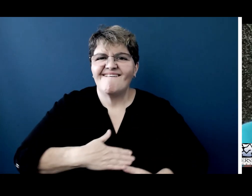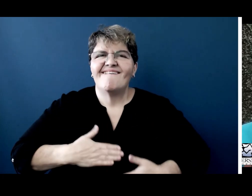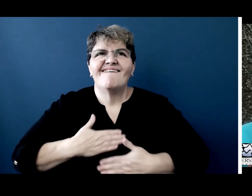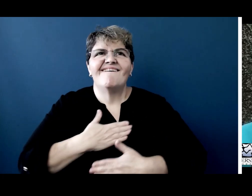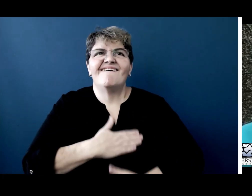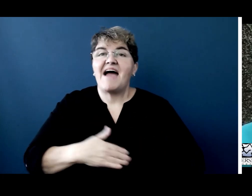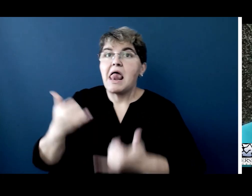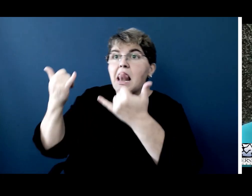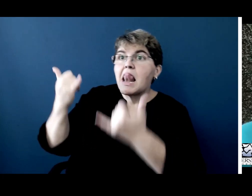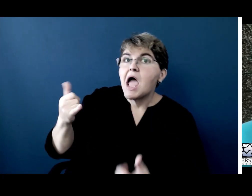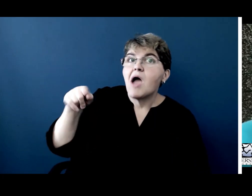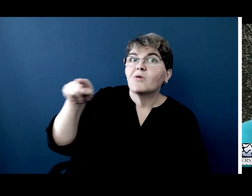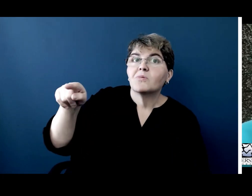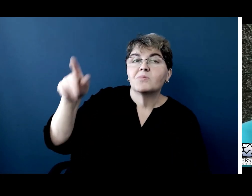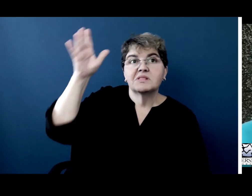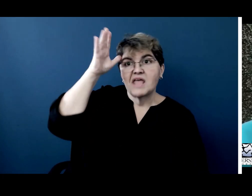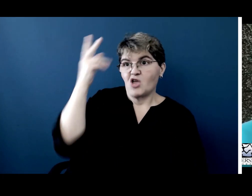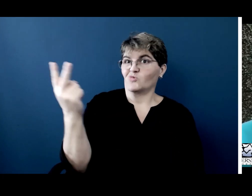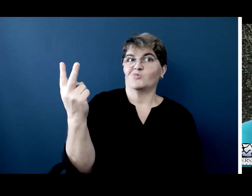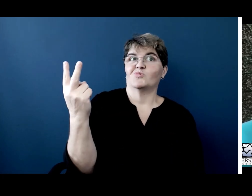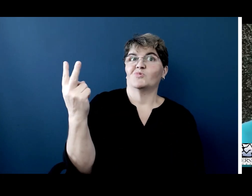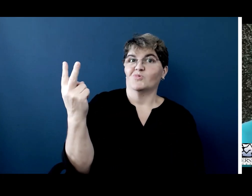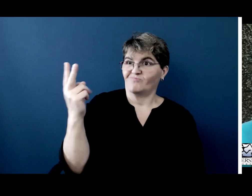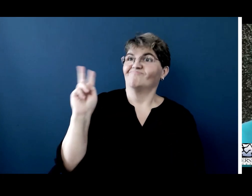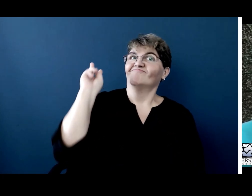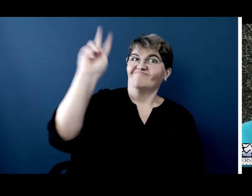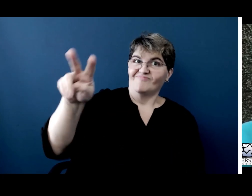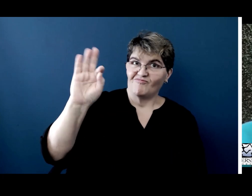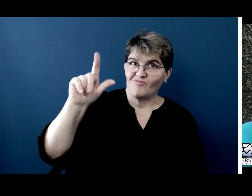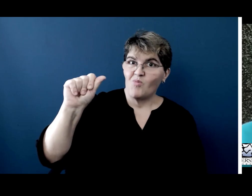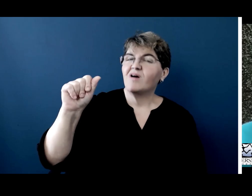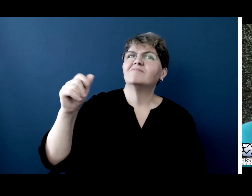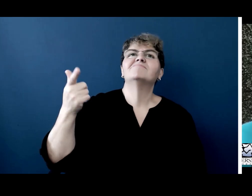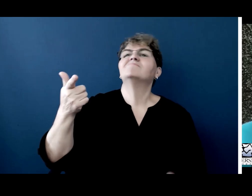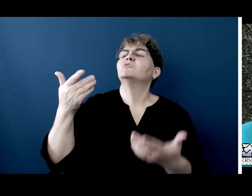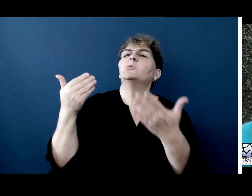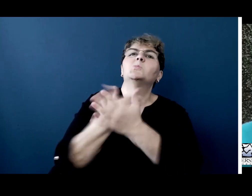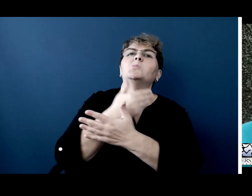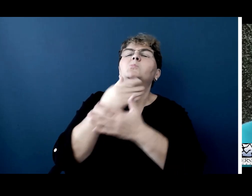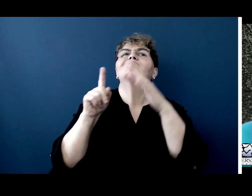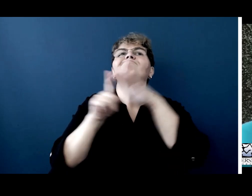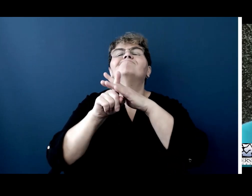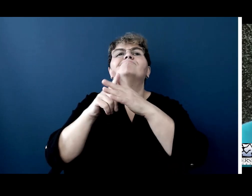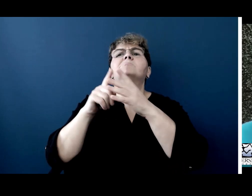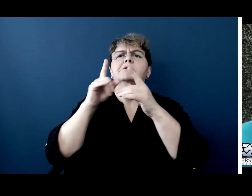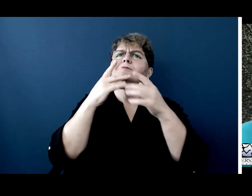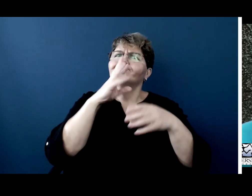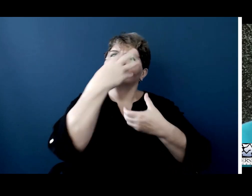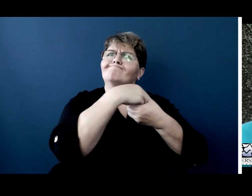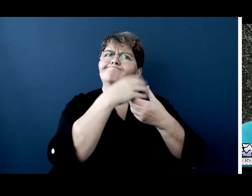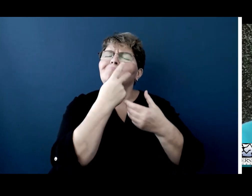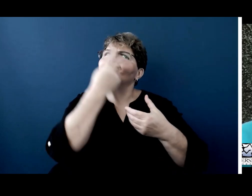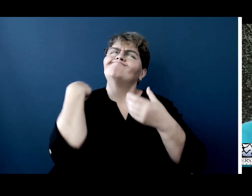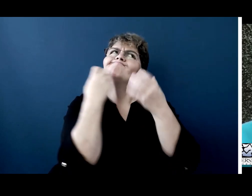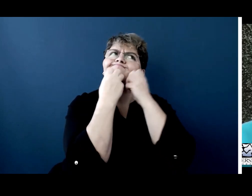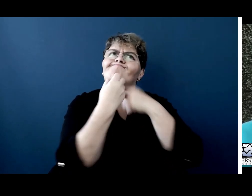beach, go into the water Yeah. and read a book, and then one time came with me to the tiki bar and